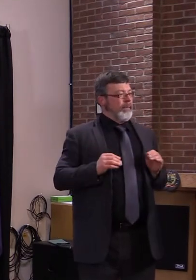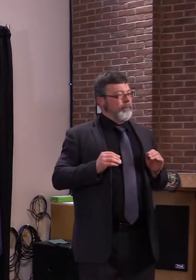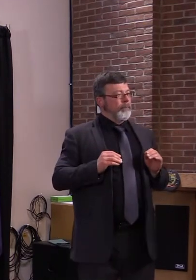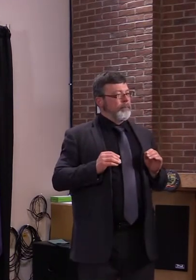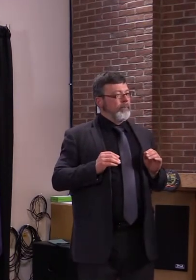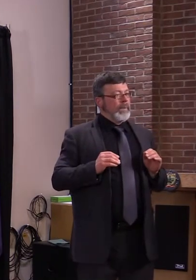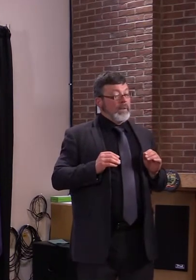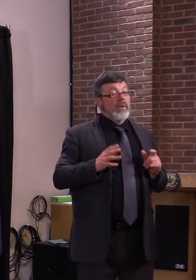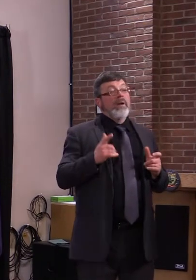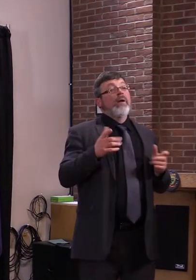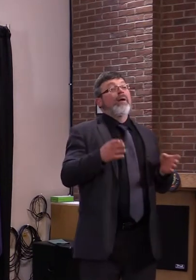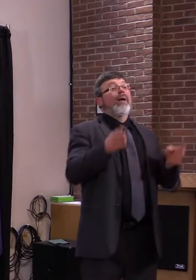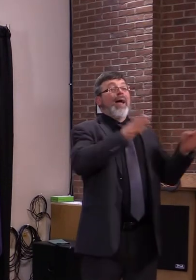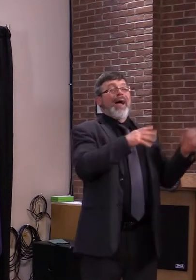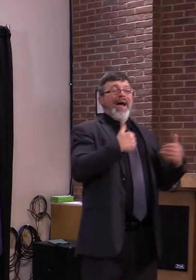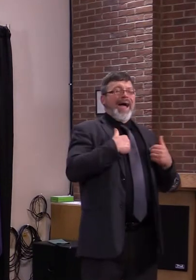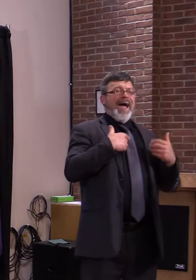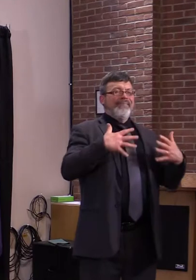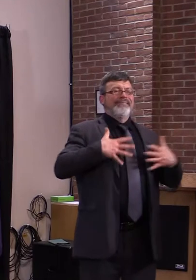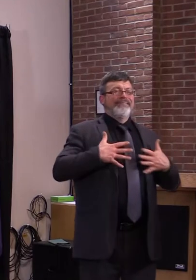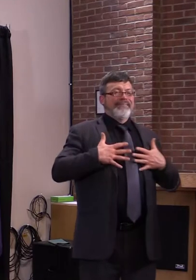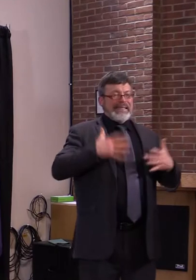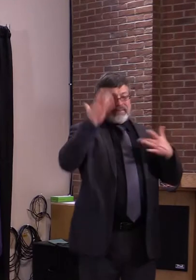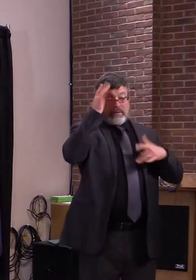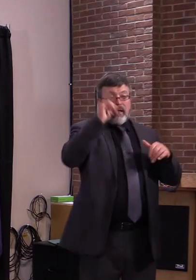that we live with every year, year after year.